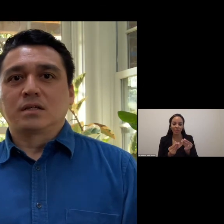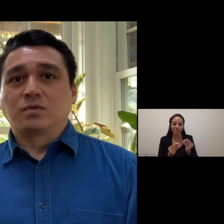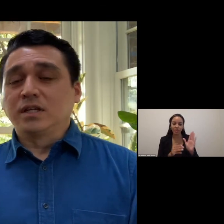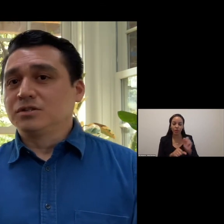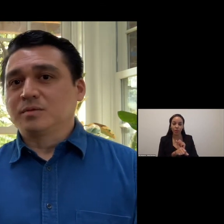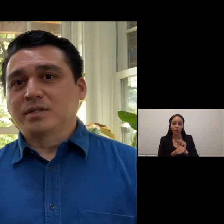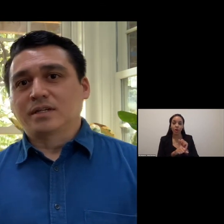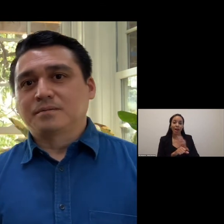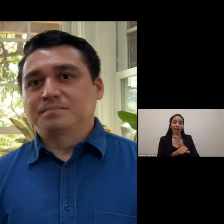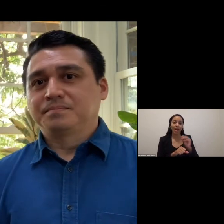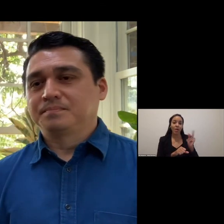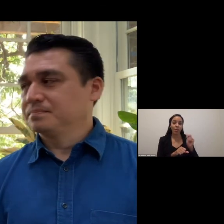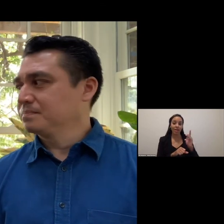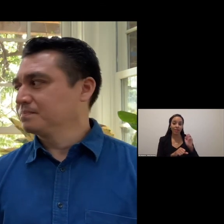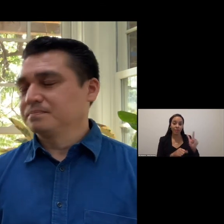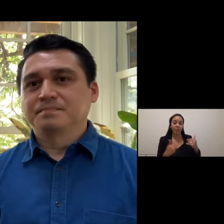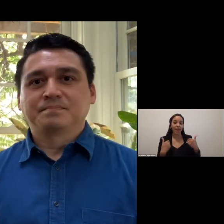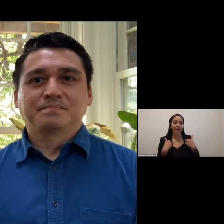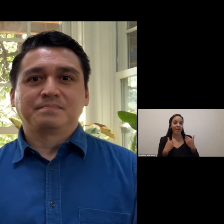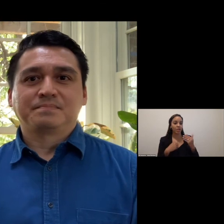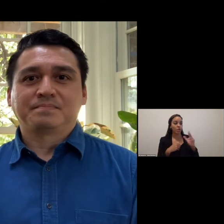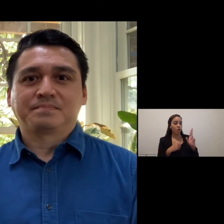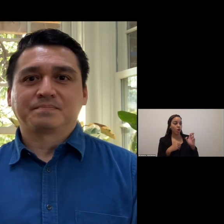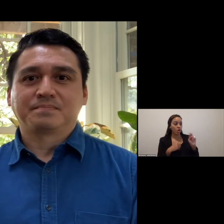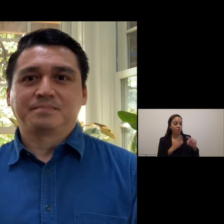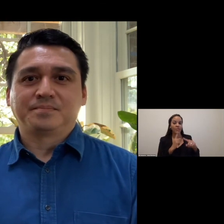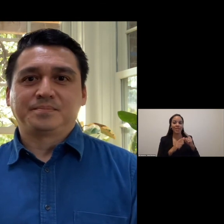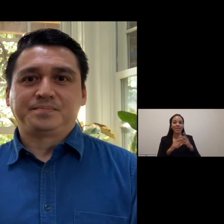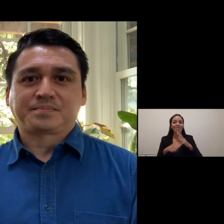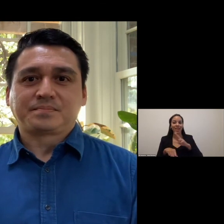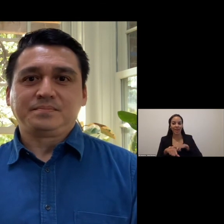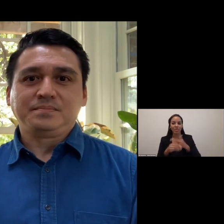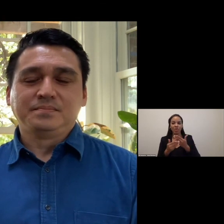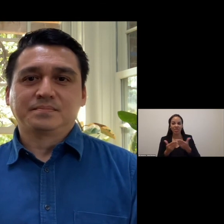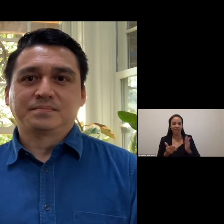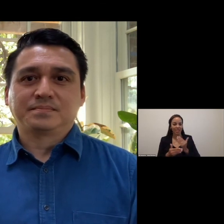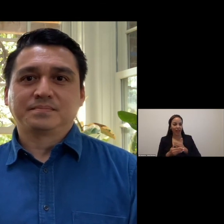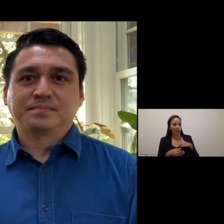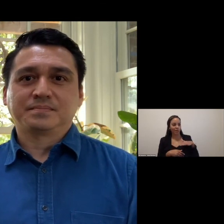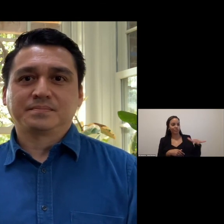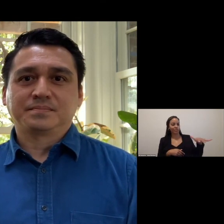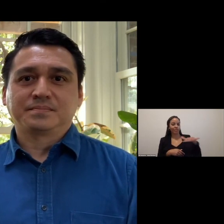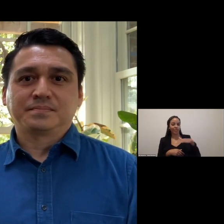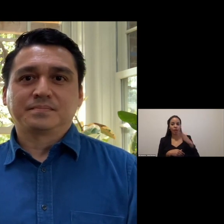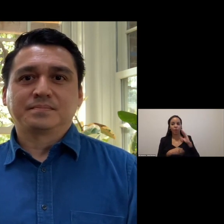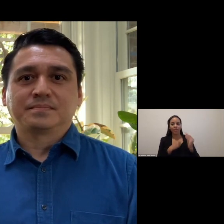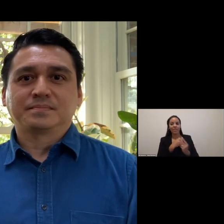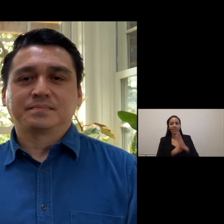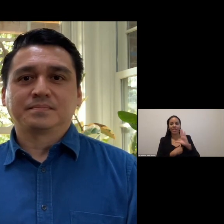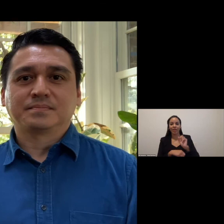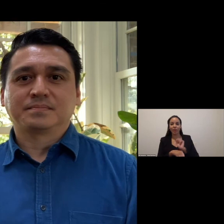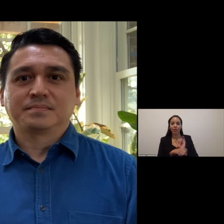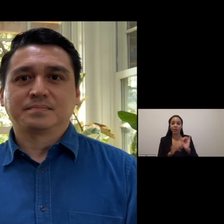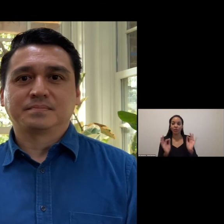well as relationship building. Definitely, and there are so many different types of residencies. In contrast to here, there are urban